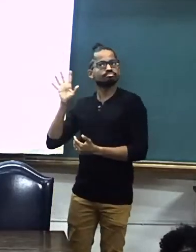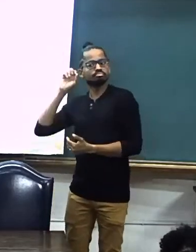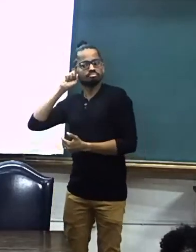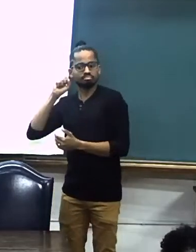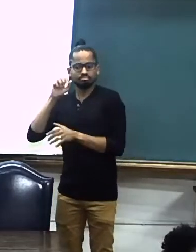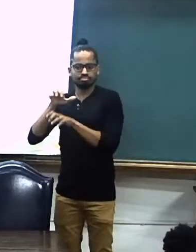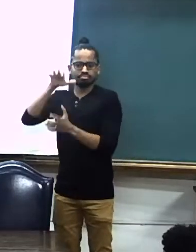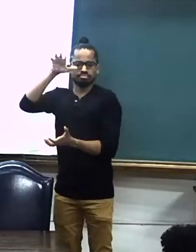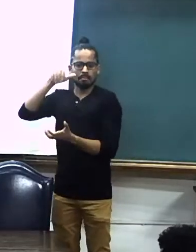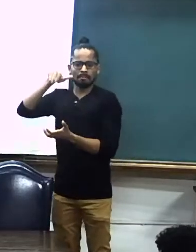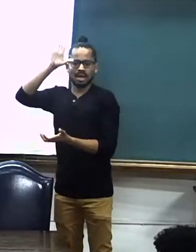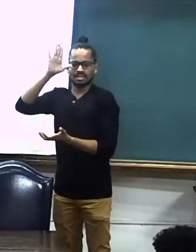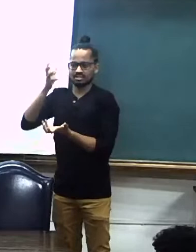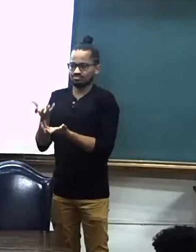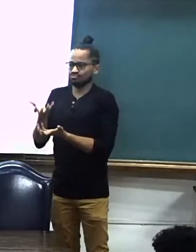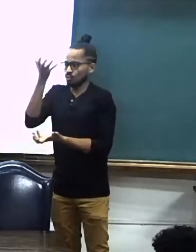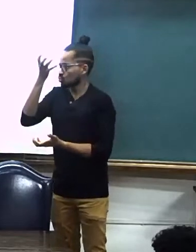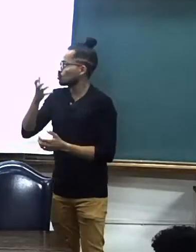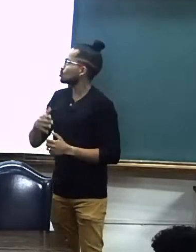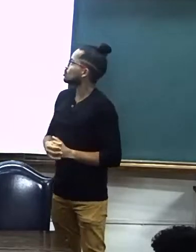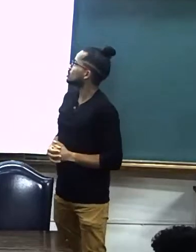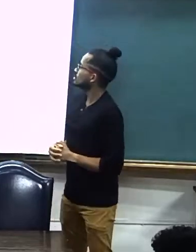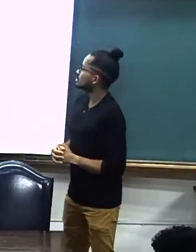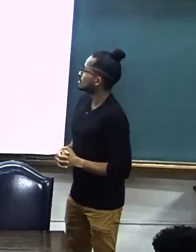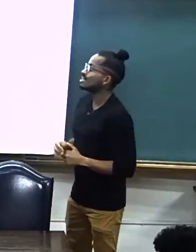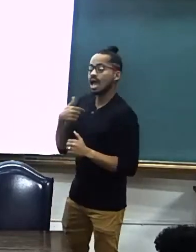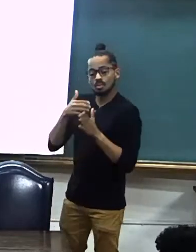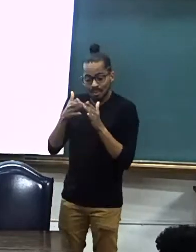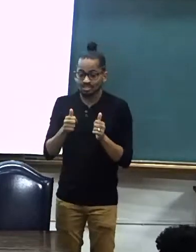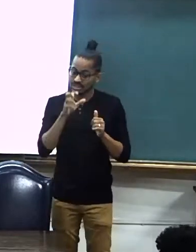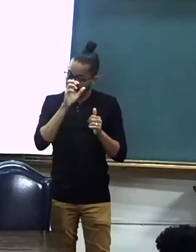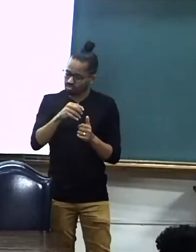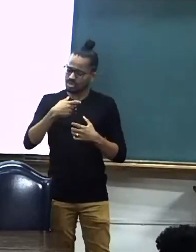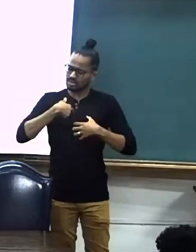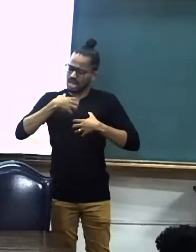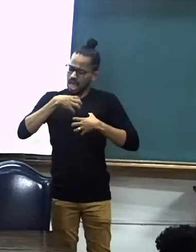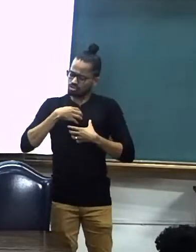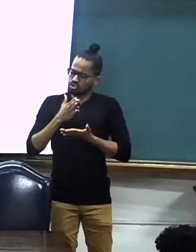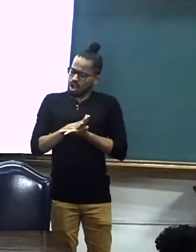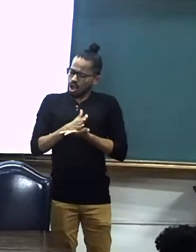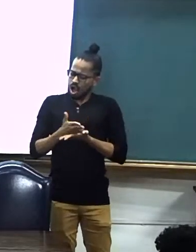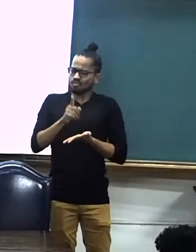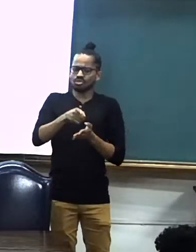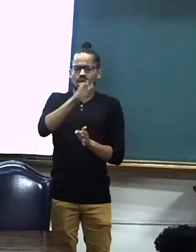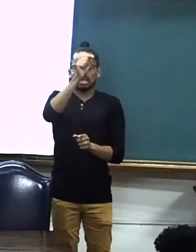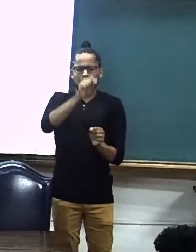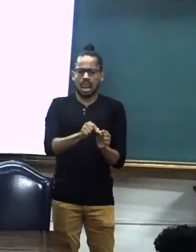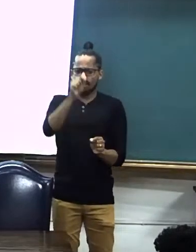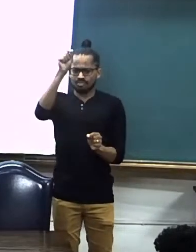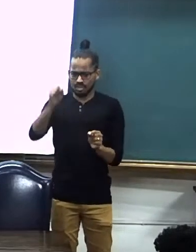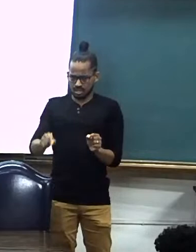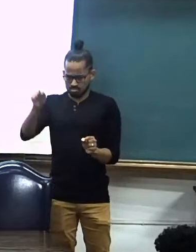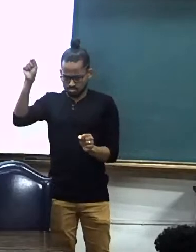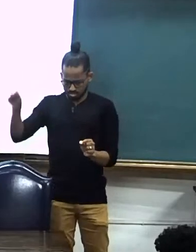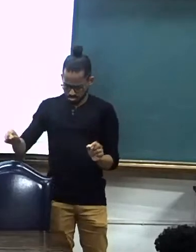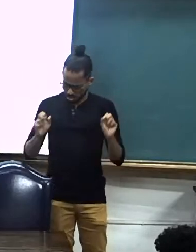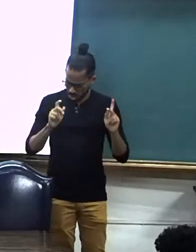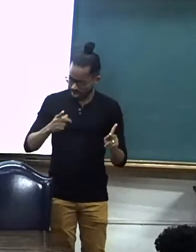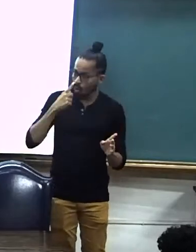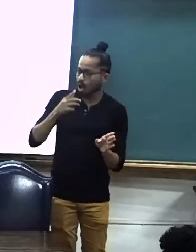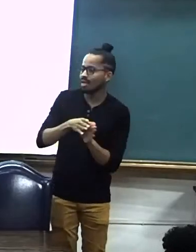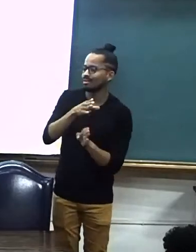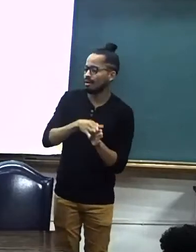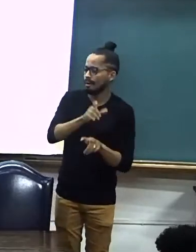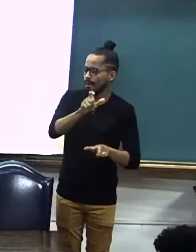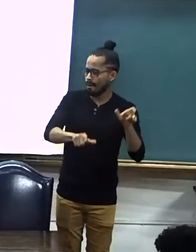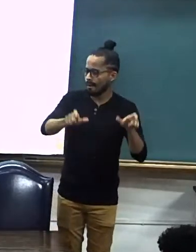draw a vertical line where you hear a boundary, and the location of the vertical line will indicate where and how strong the